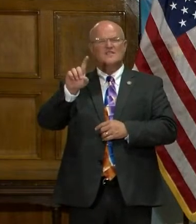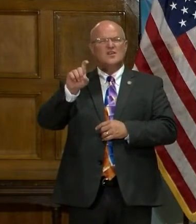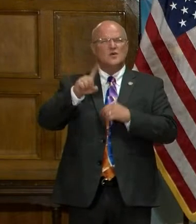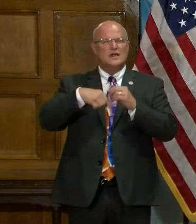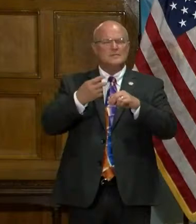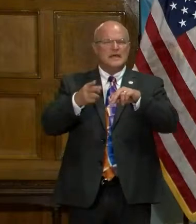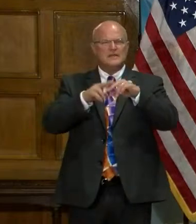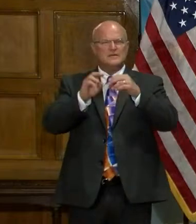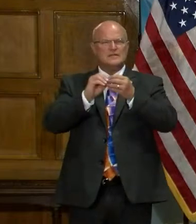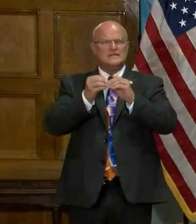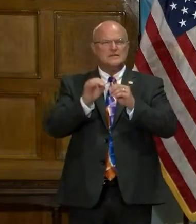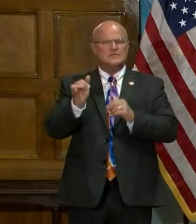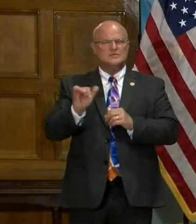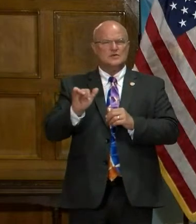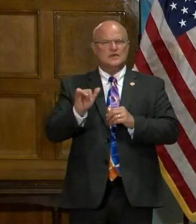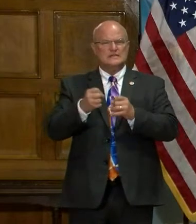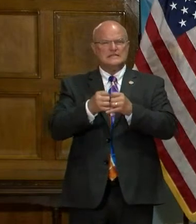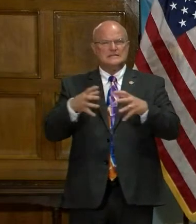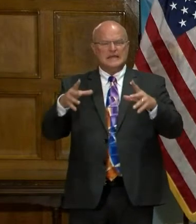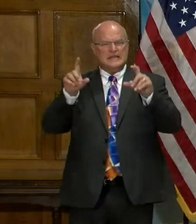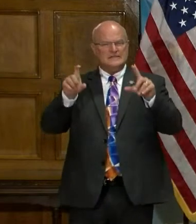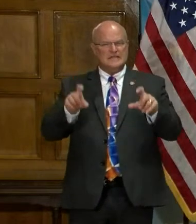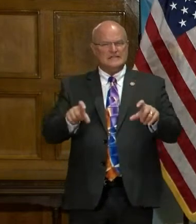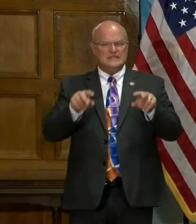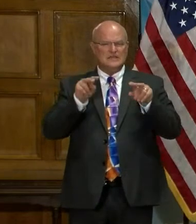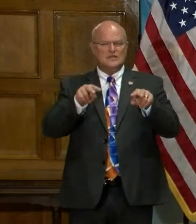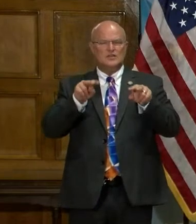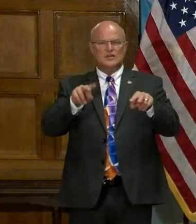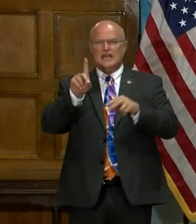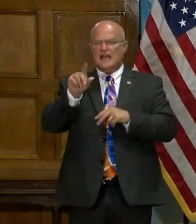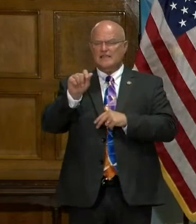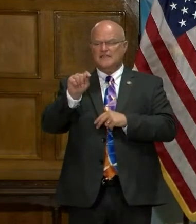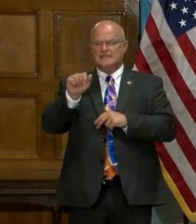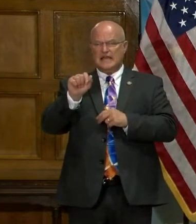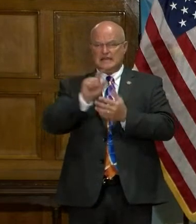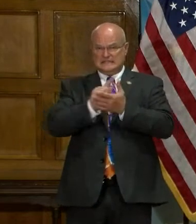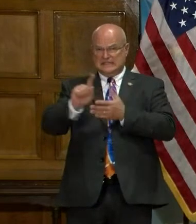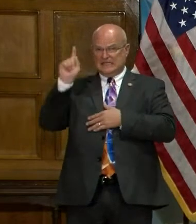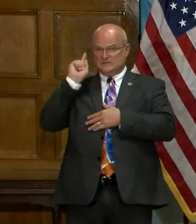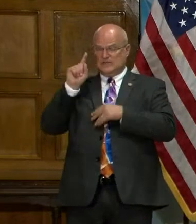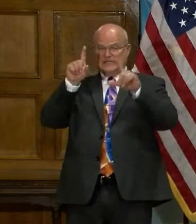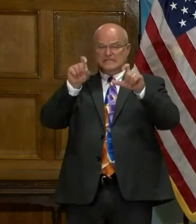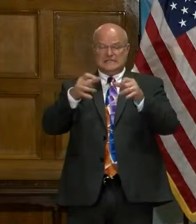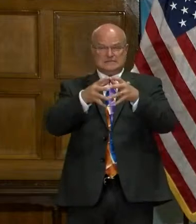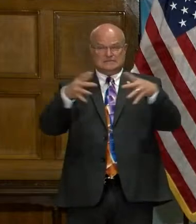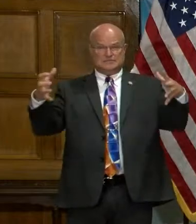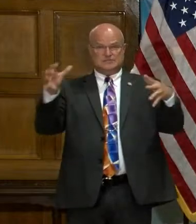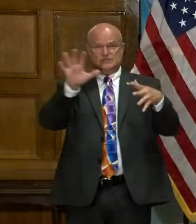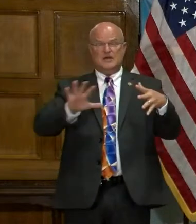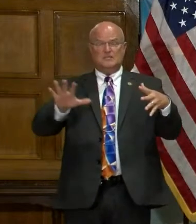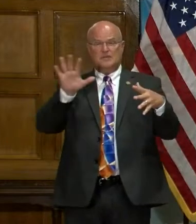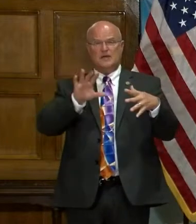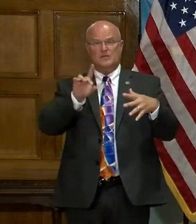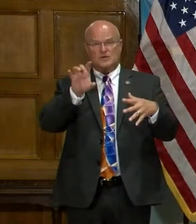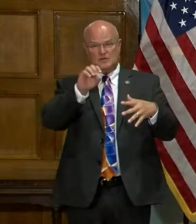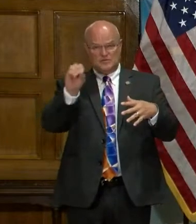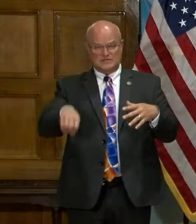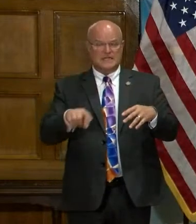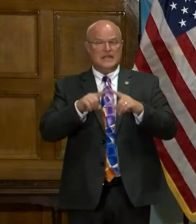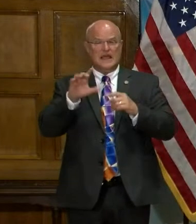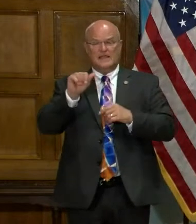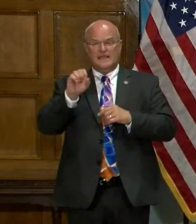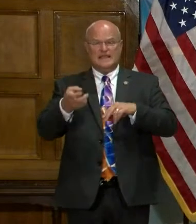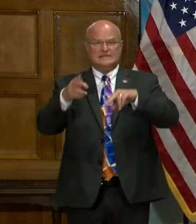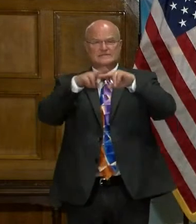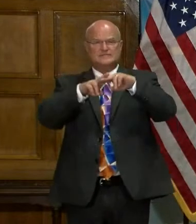to increased number as well as the expanding of testing. Looking at the data from last week, testing was expanded by about 1%, but cases